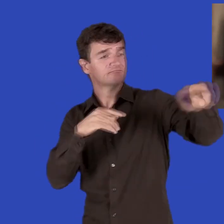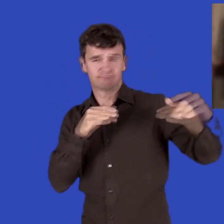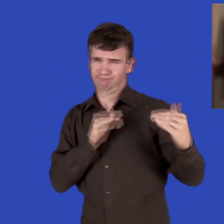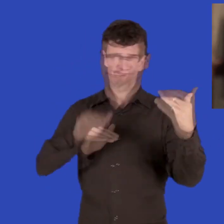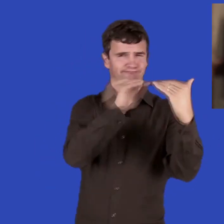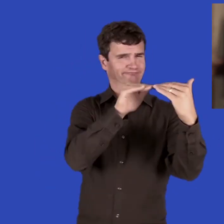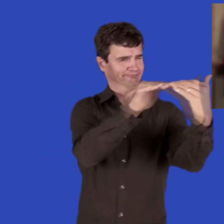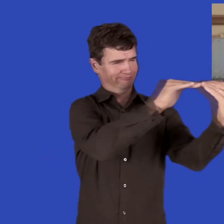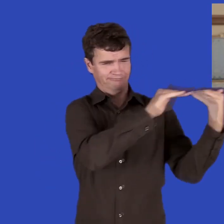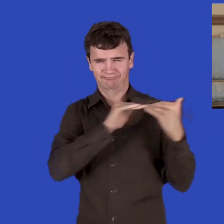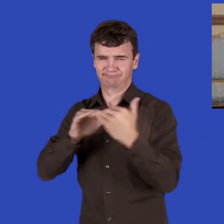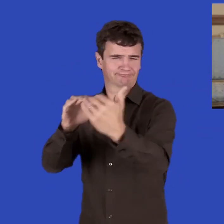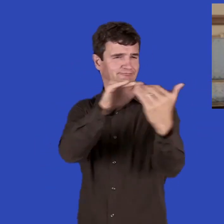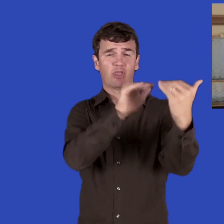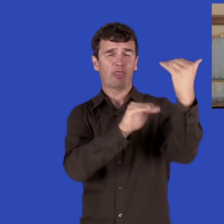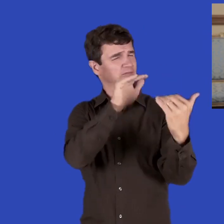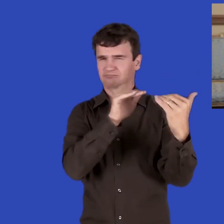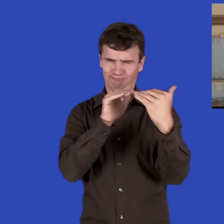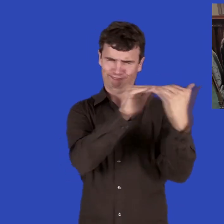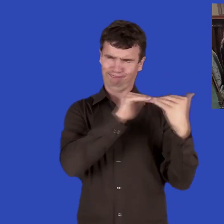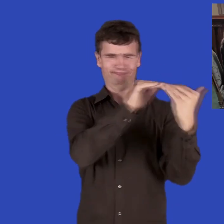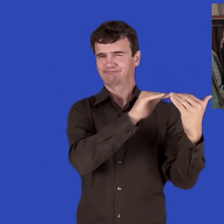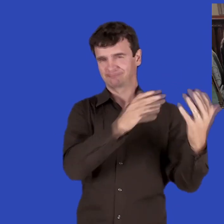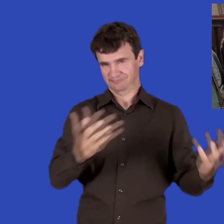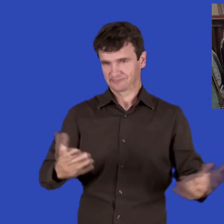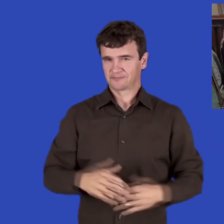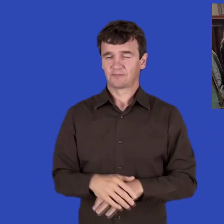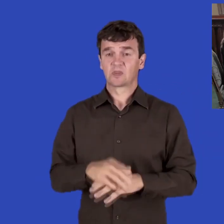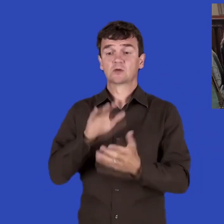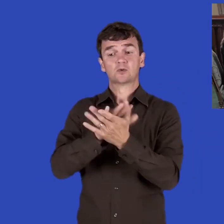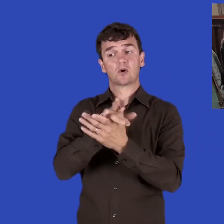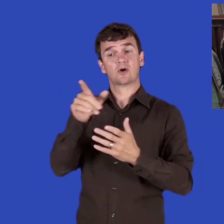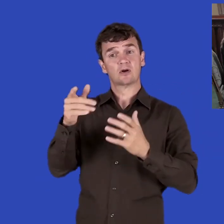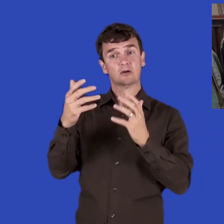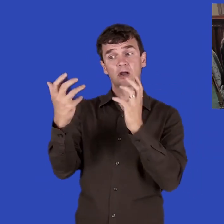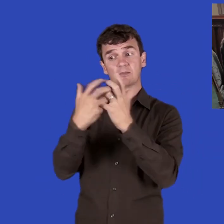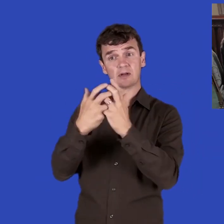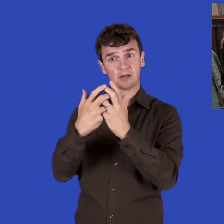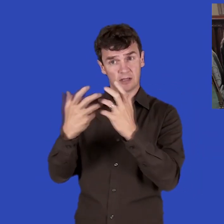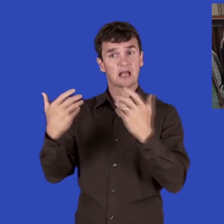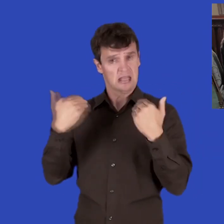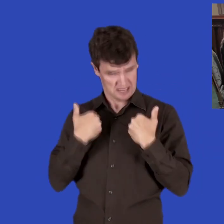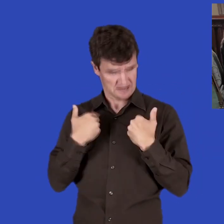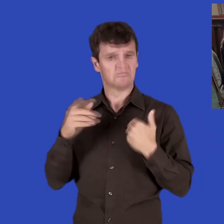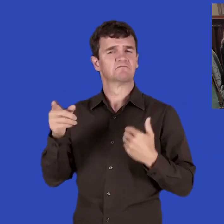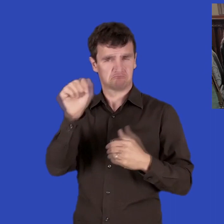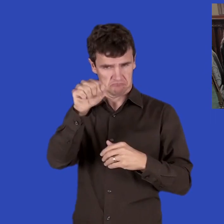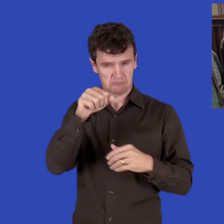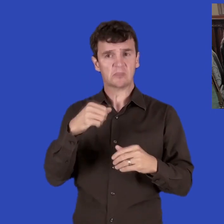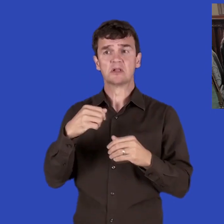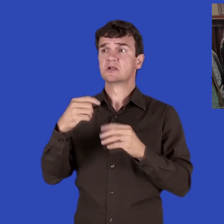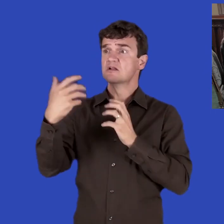treated. There was no favoritism that was given to me. There were expectations that were given. Were there allowances in